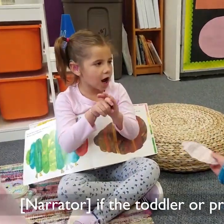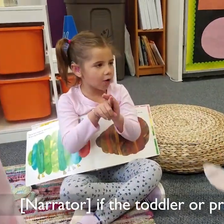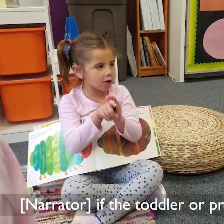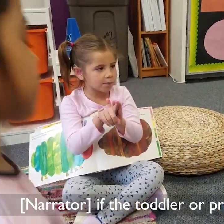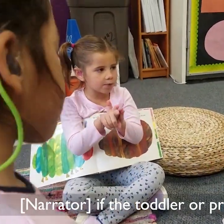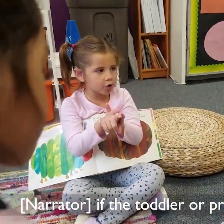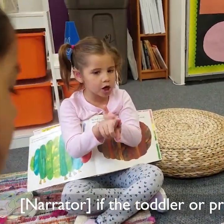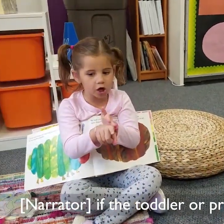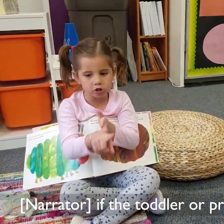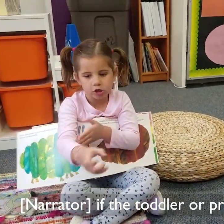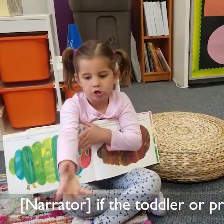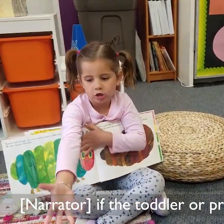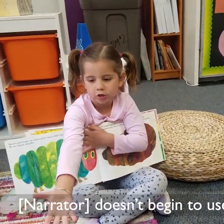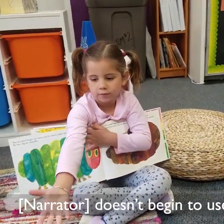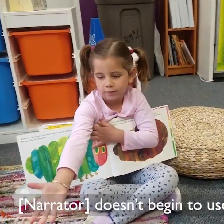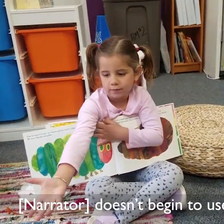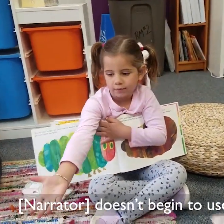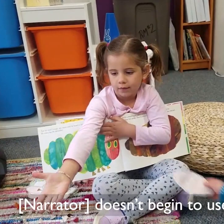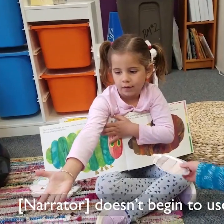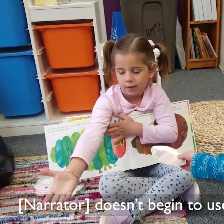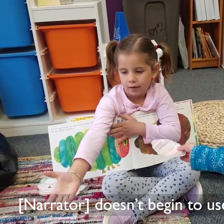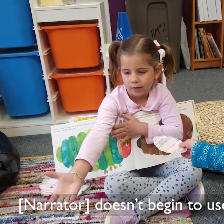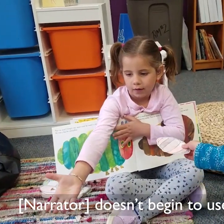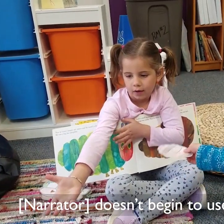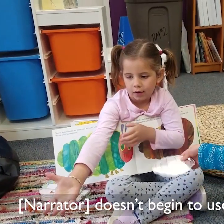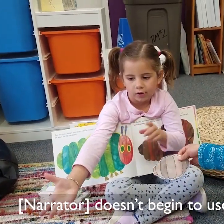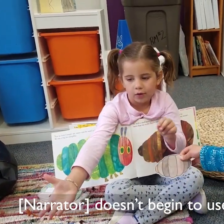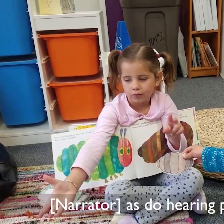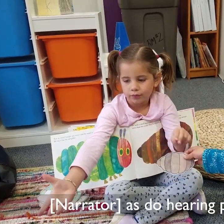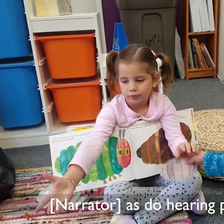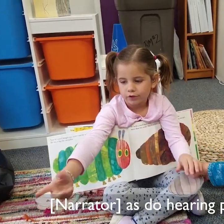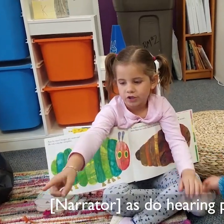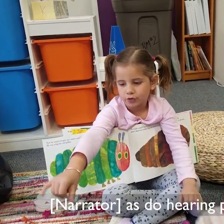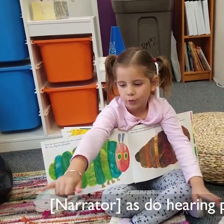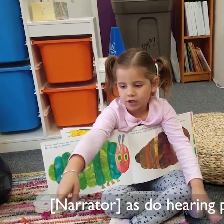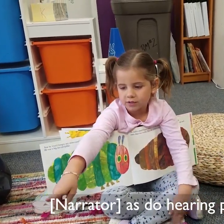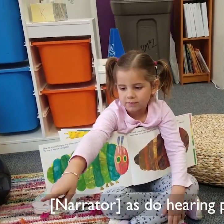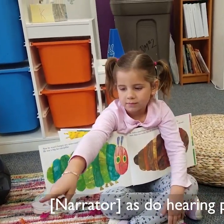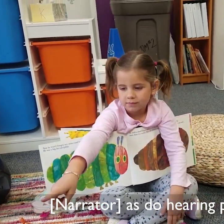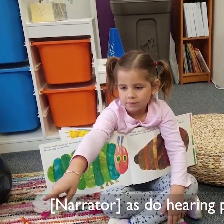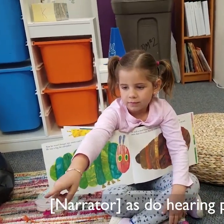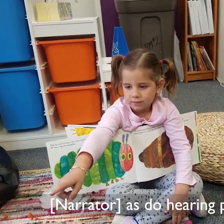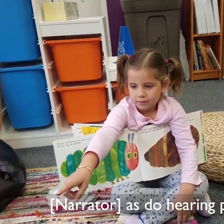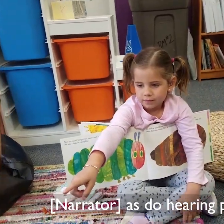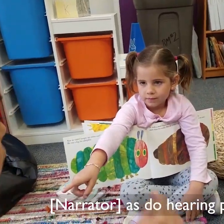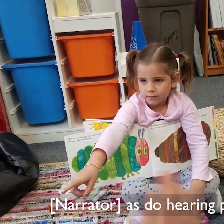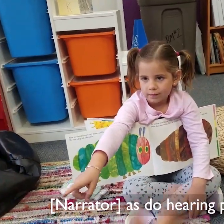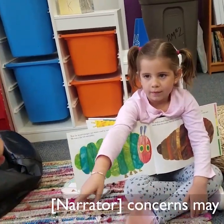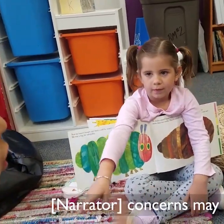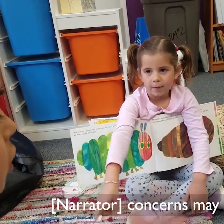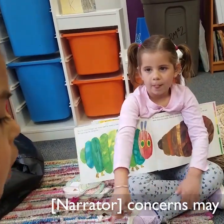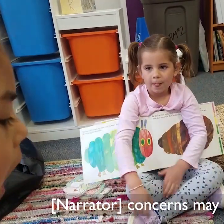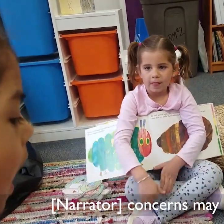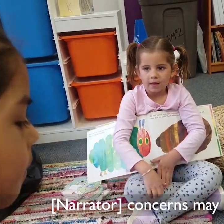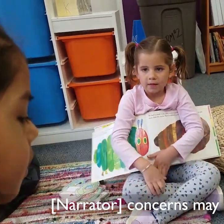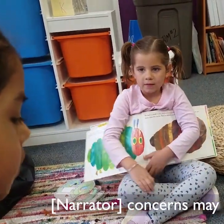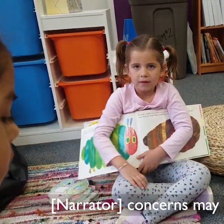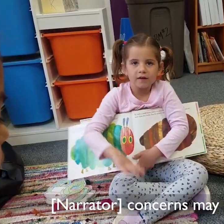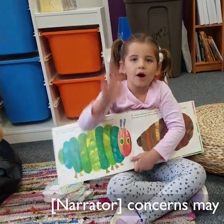toddler or preschooler doesn't begin to use language as do hearing peers, concerns may